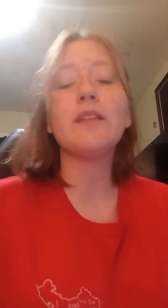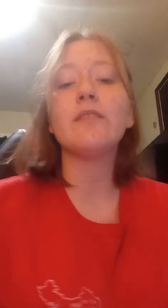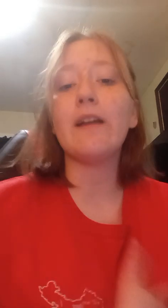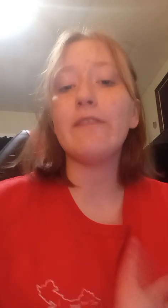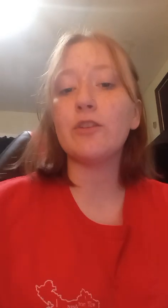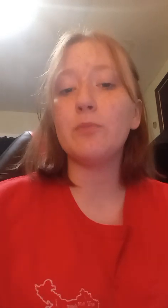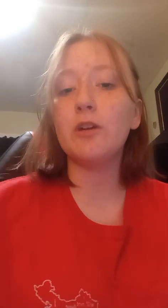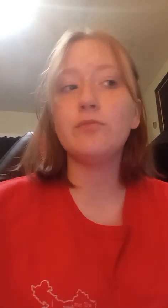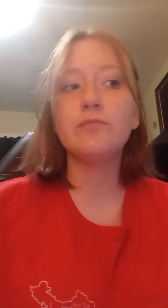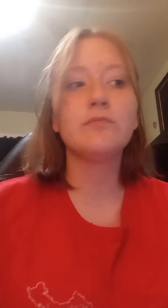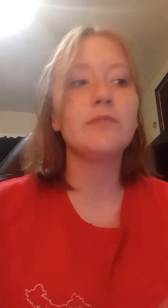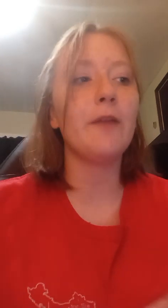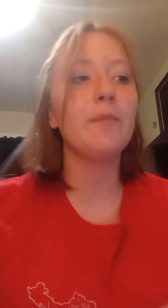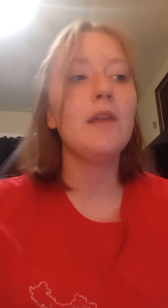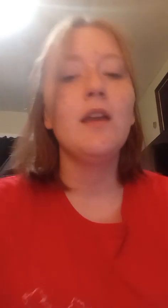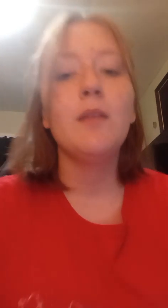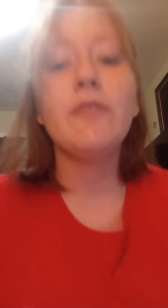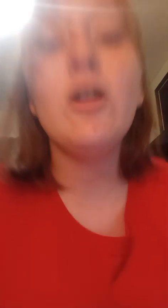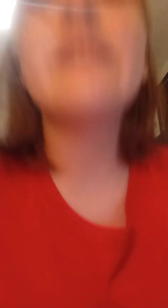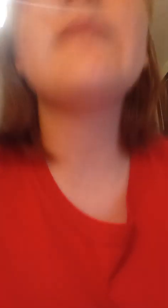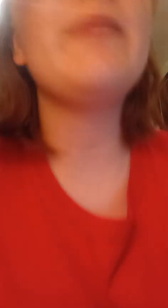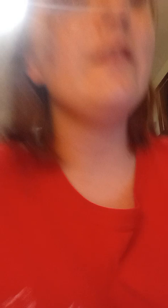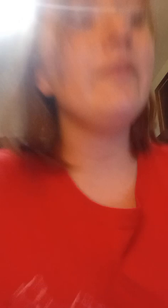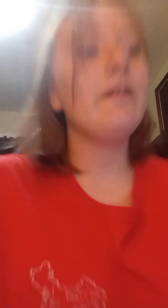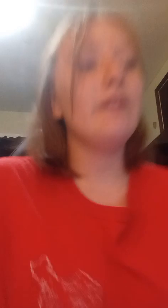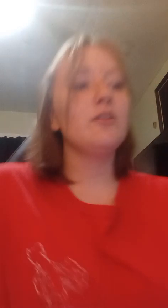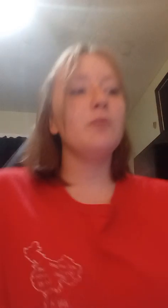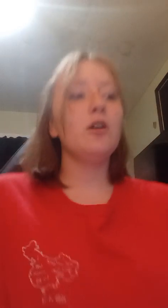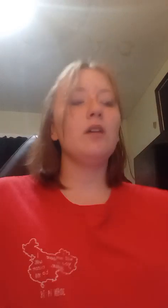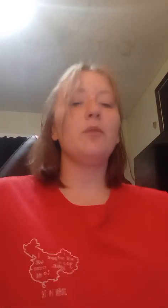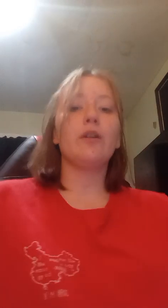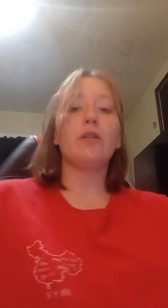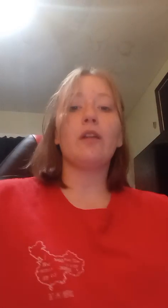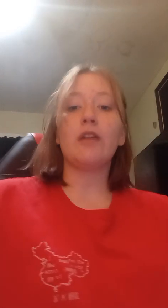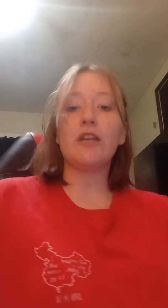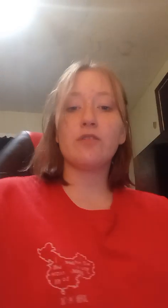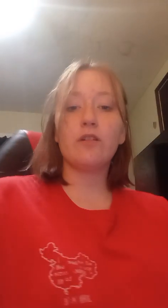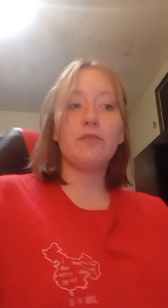5-factor model. Now, before I explain the 5-factor model, I want to go into a little history on it for a second.